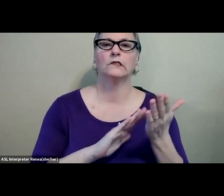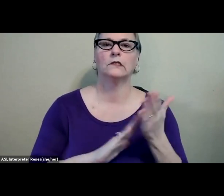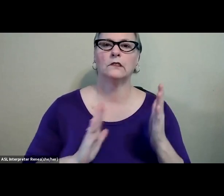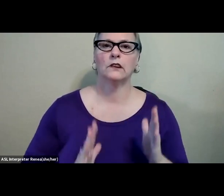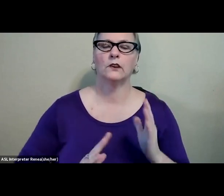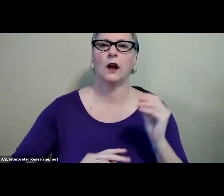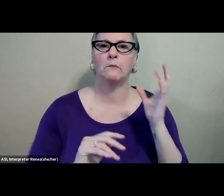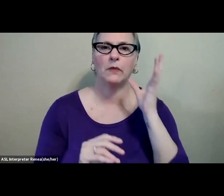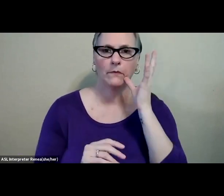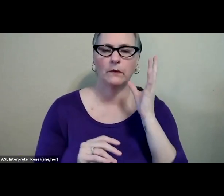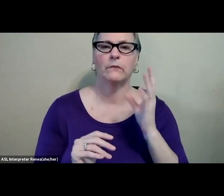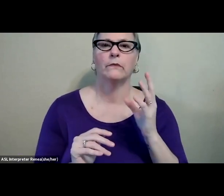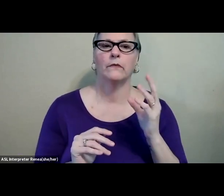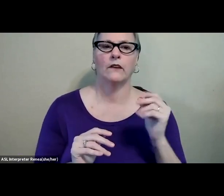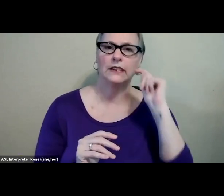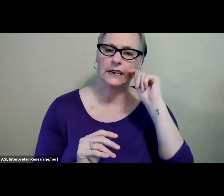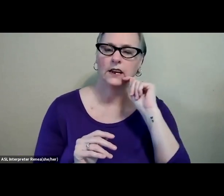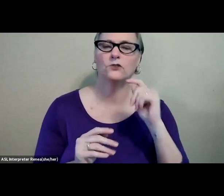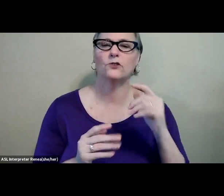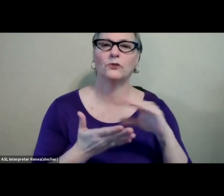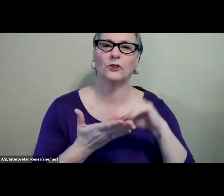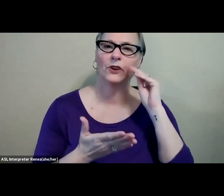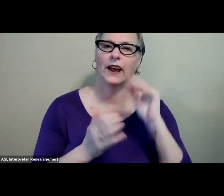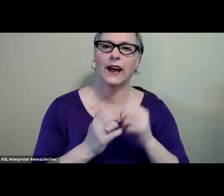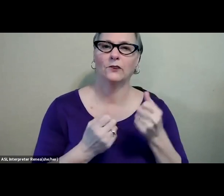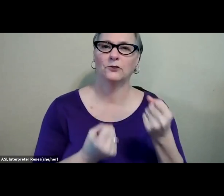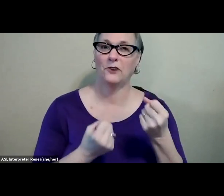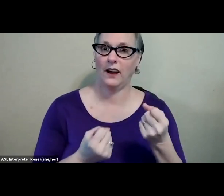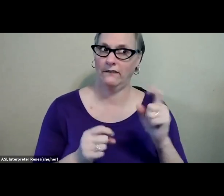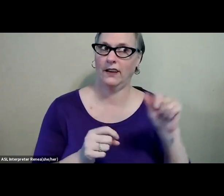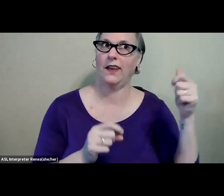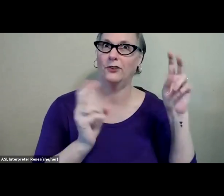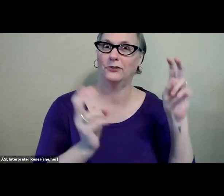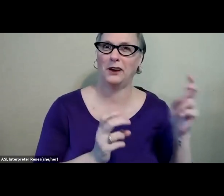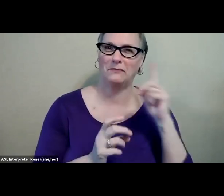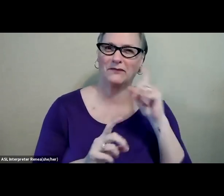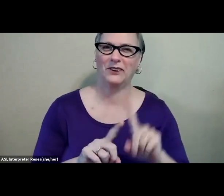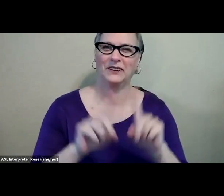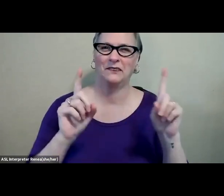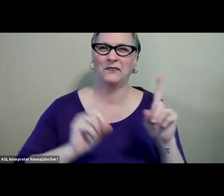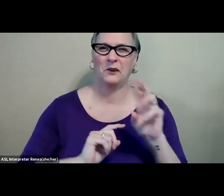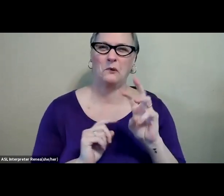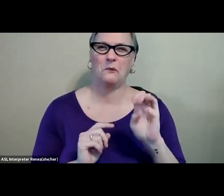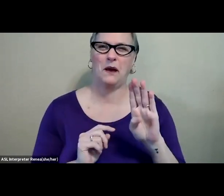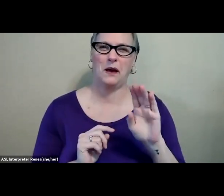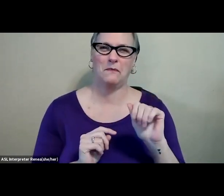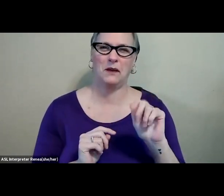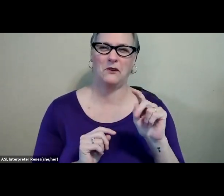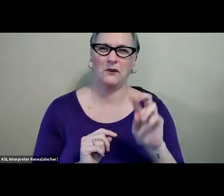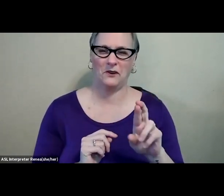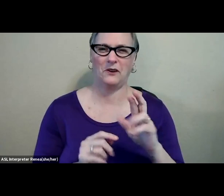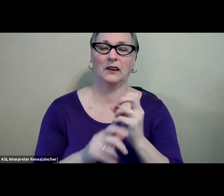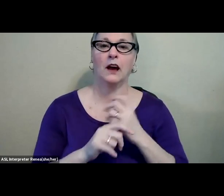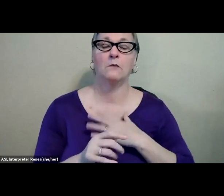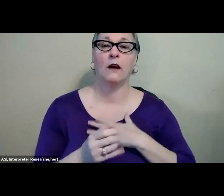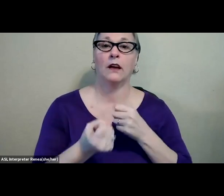a teen who's learning how to drive and so that's another topic for a different webinar um i actually got my advocacy